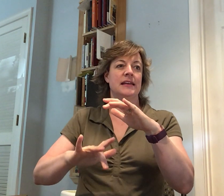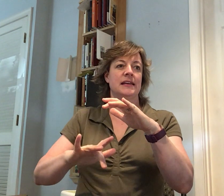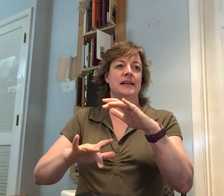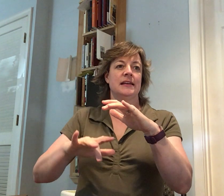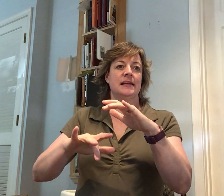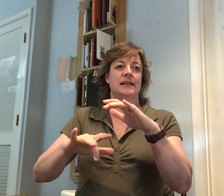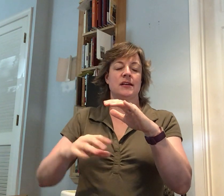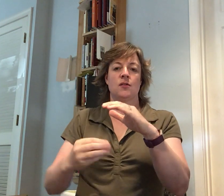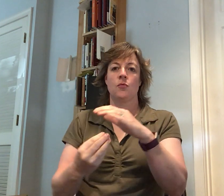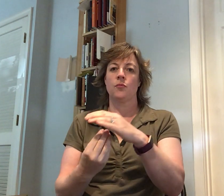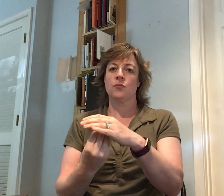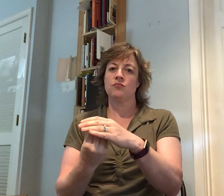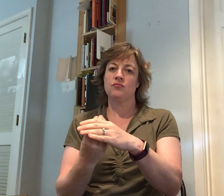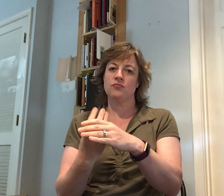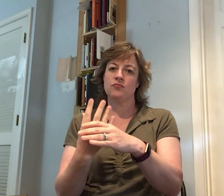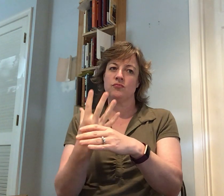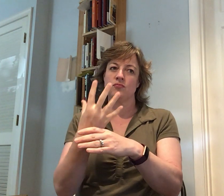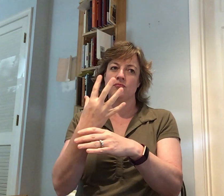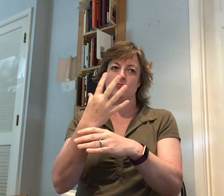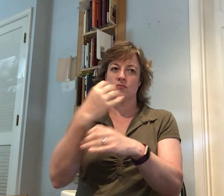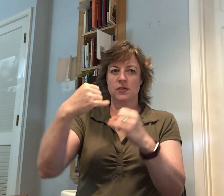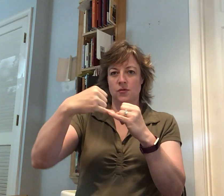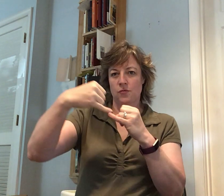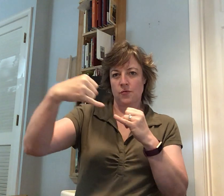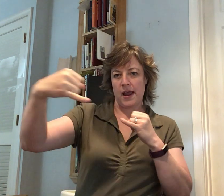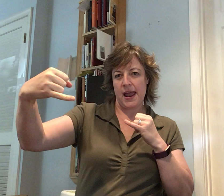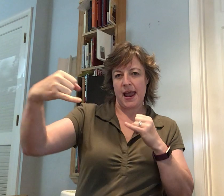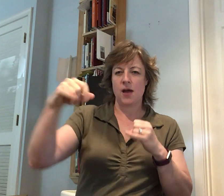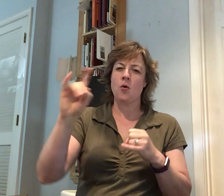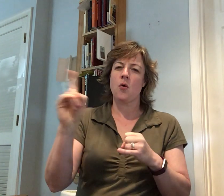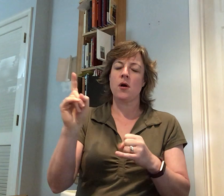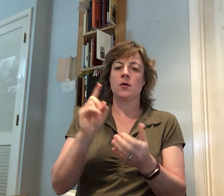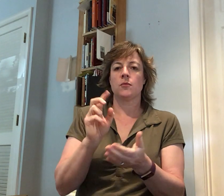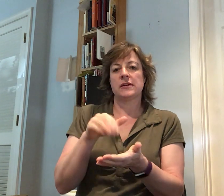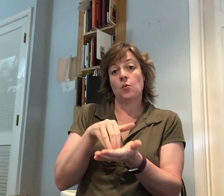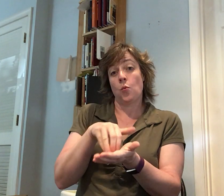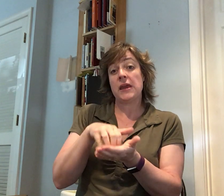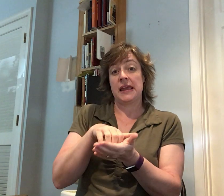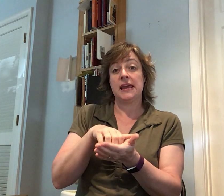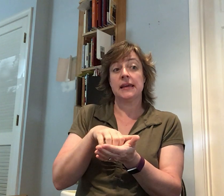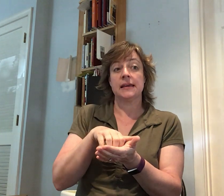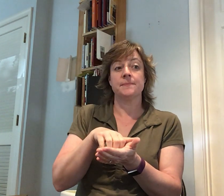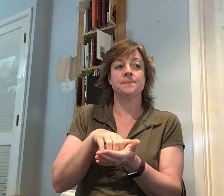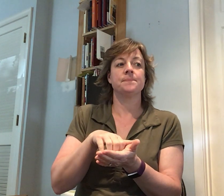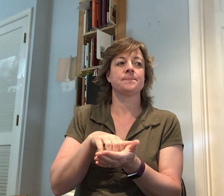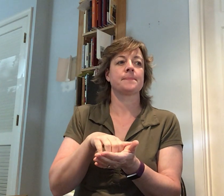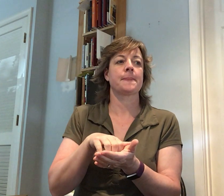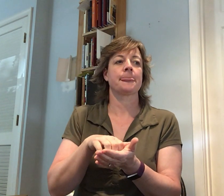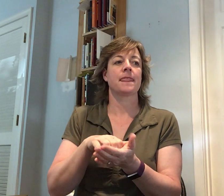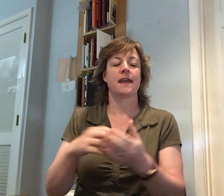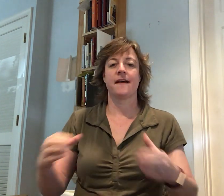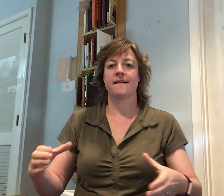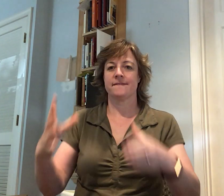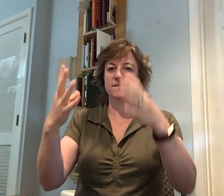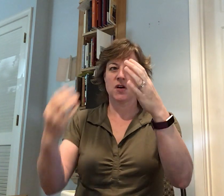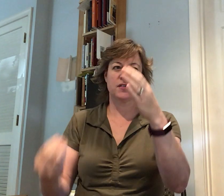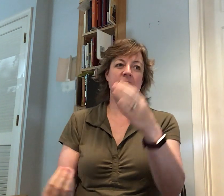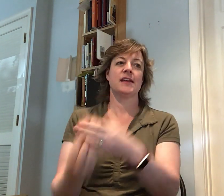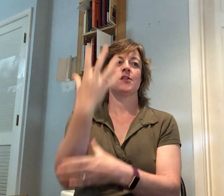crust, erupting out of the earth's surface. In a volcanic eruption, the first thing to